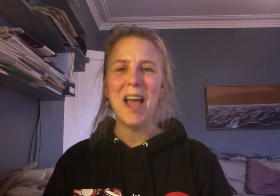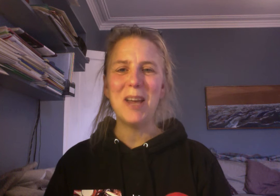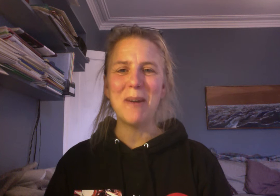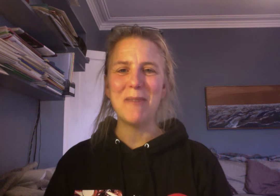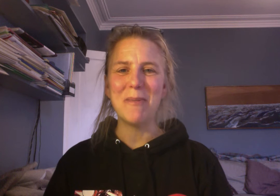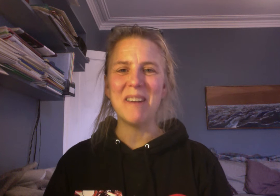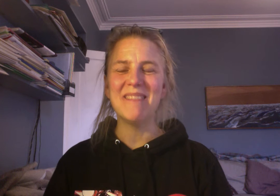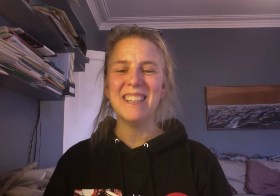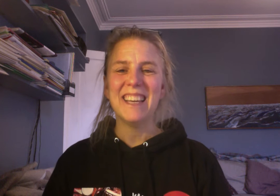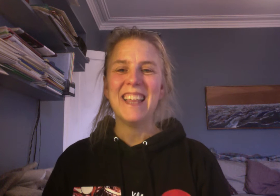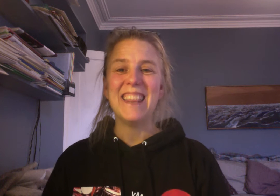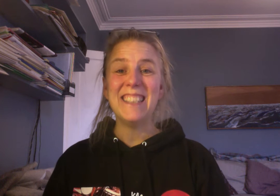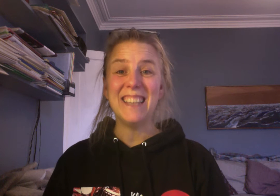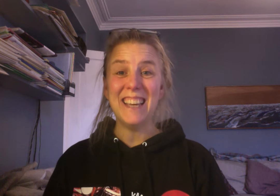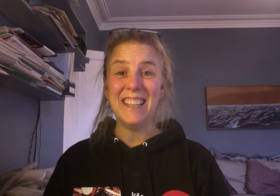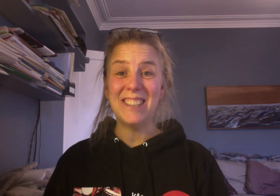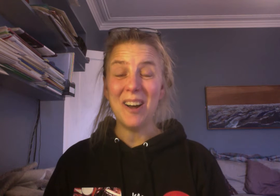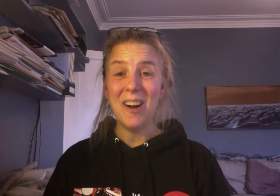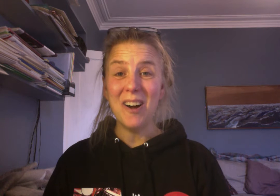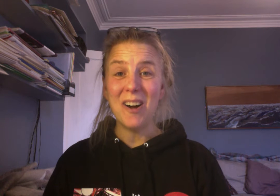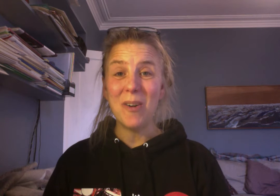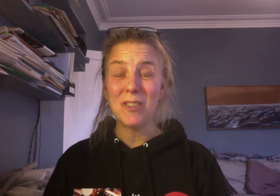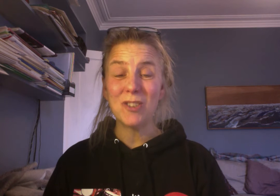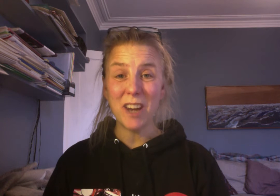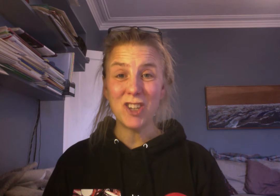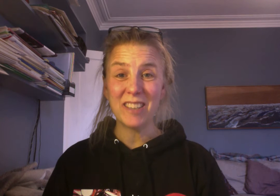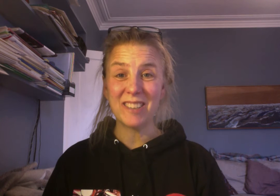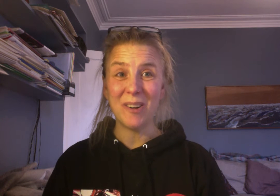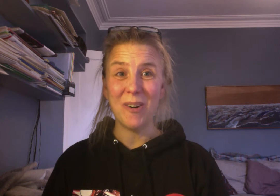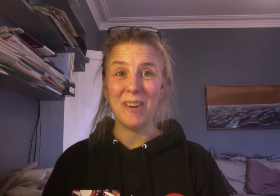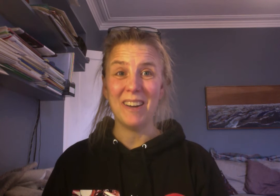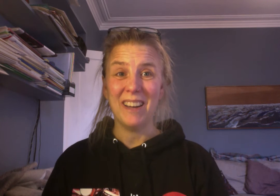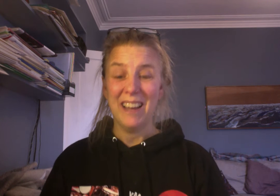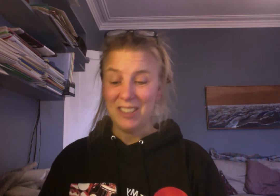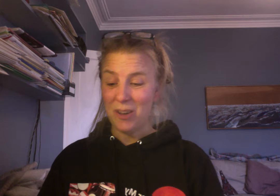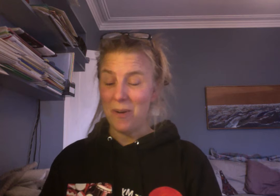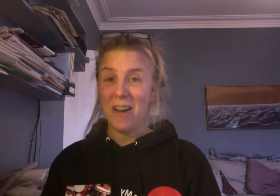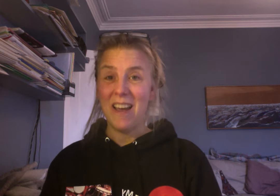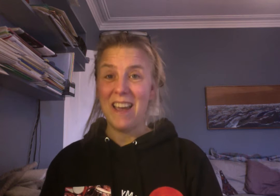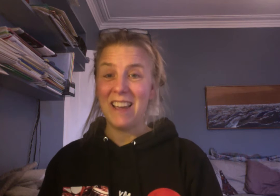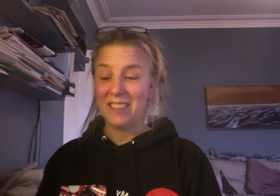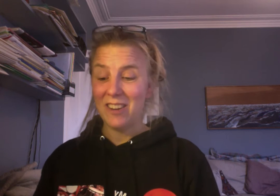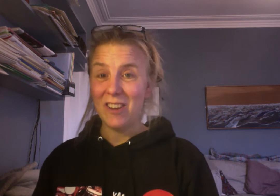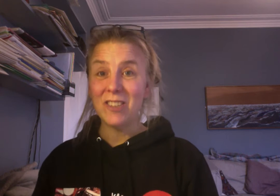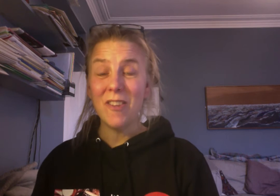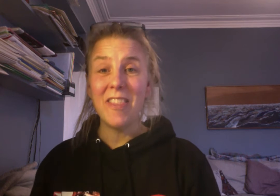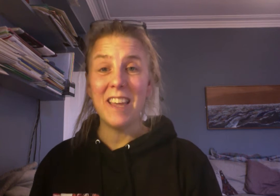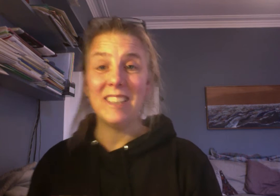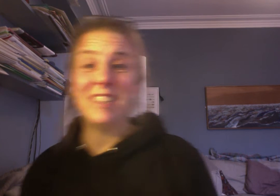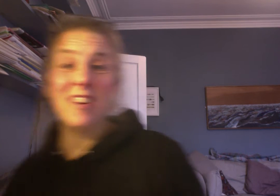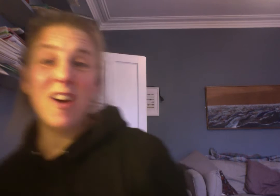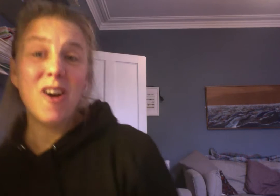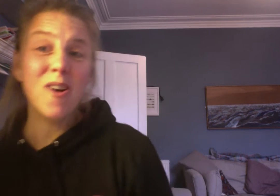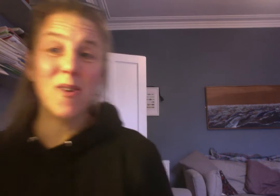Hello everyone, this is our stretching song. So it starts on this